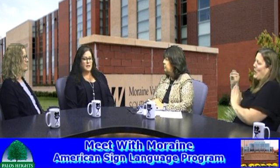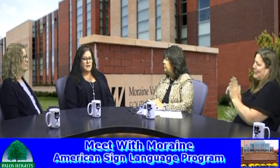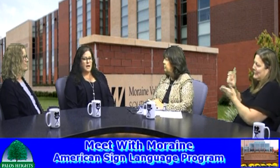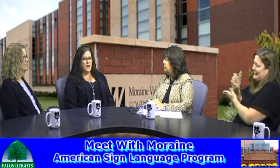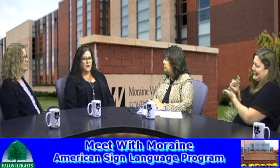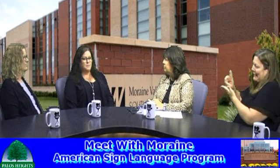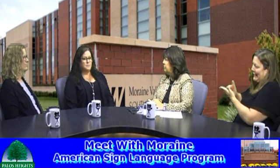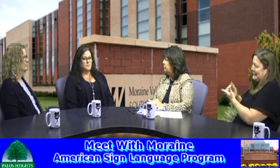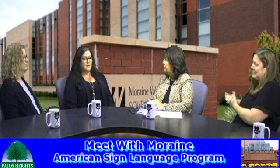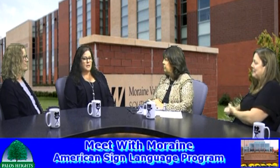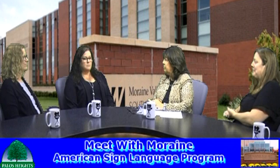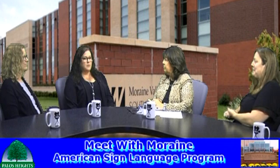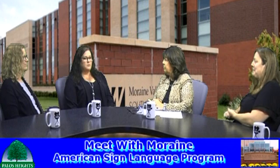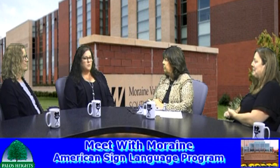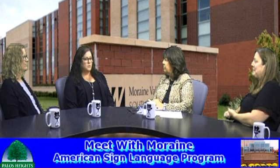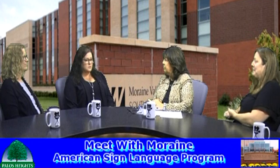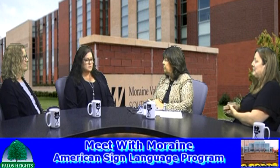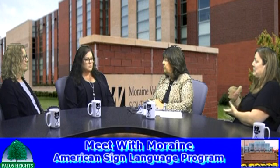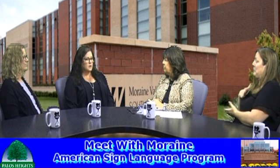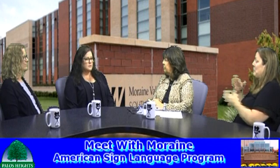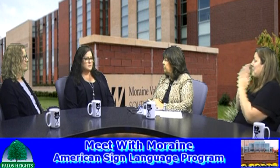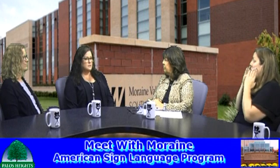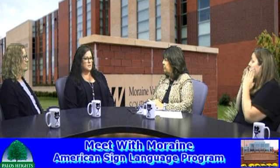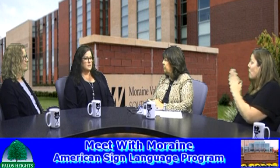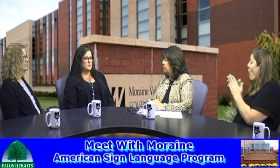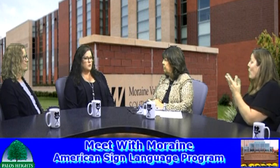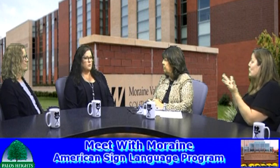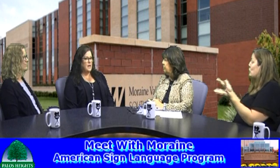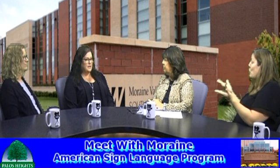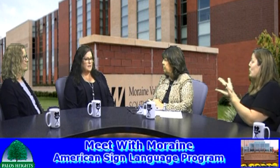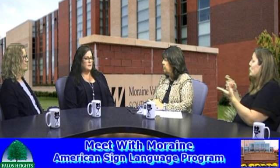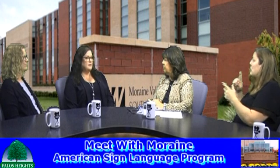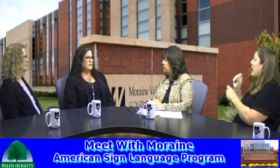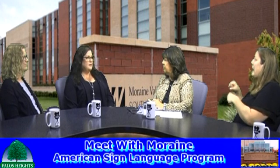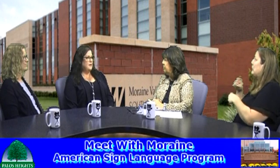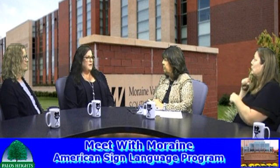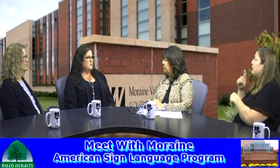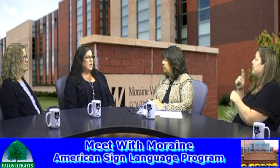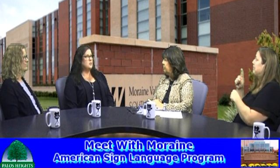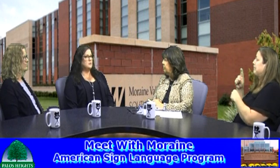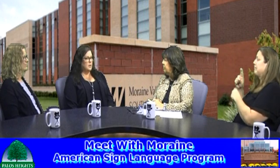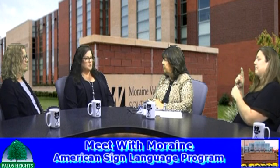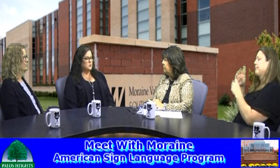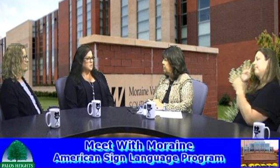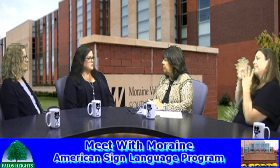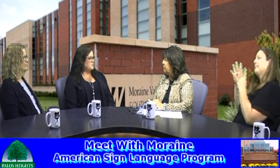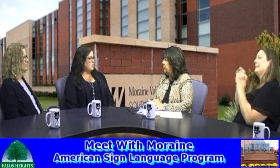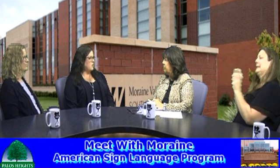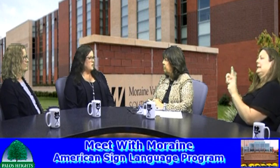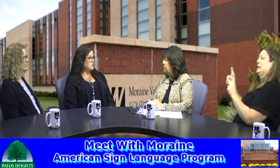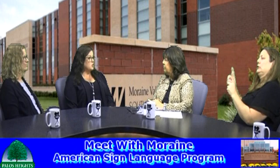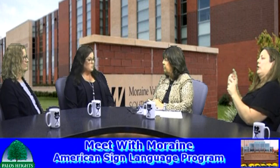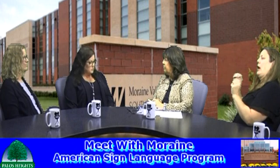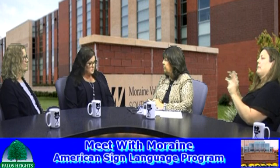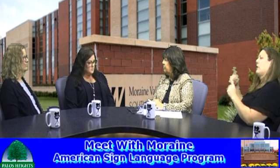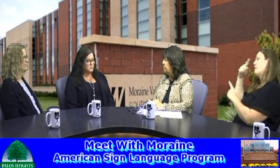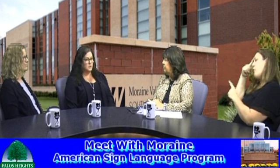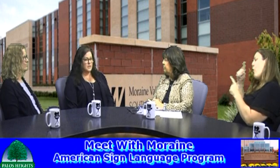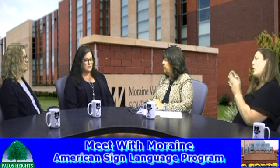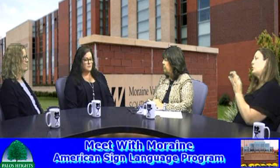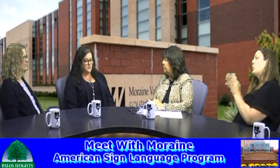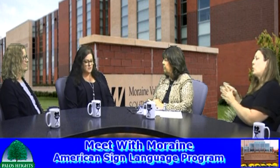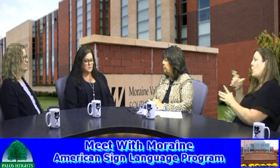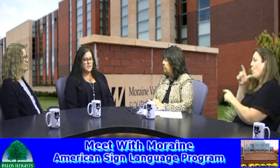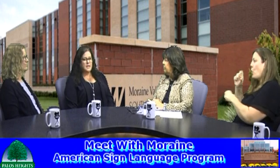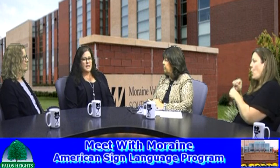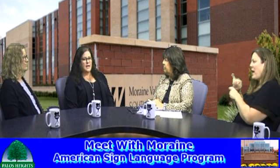design. And my focus was in creating educational opportunities for interpreters who are